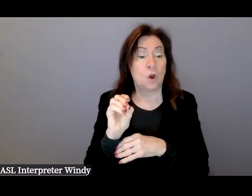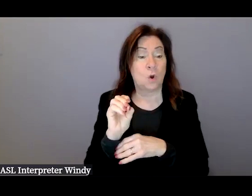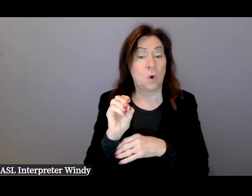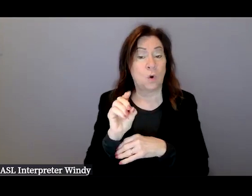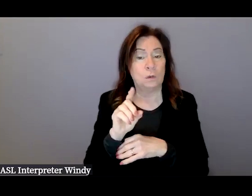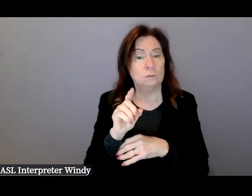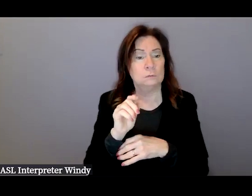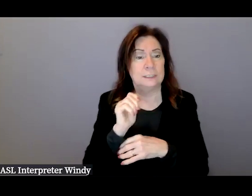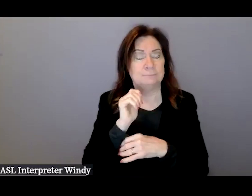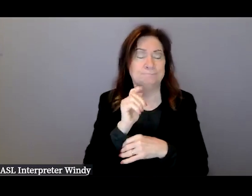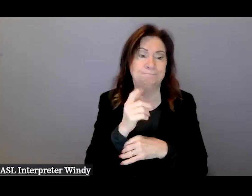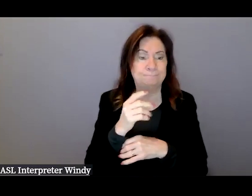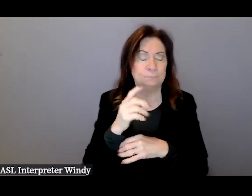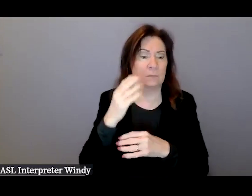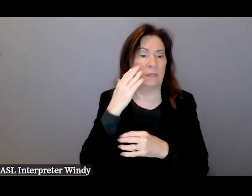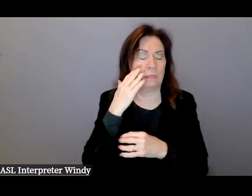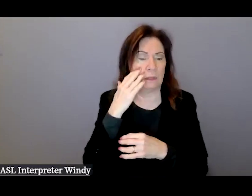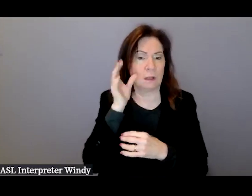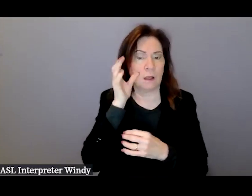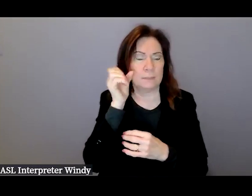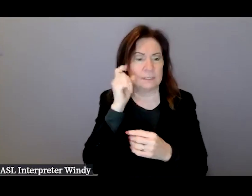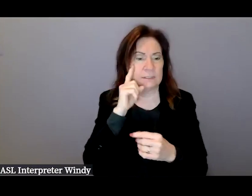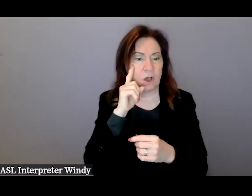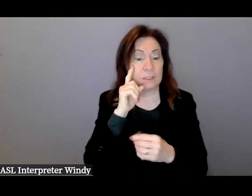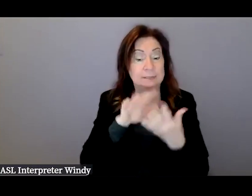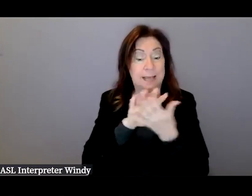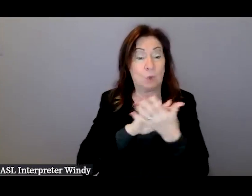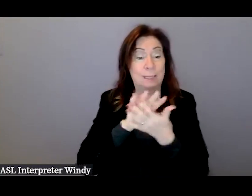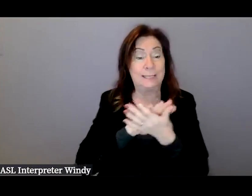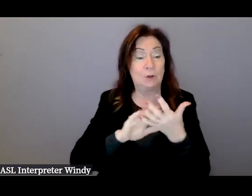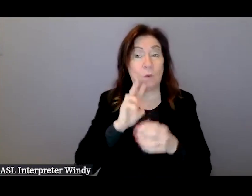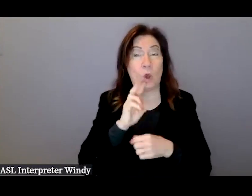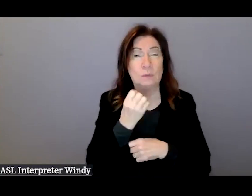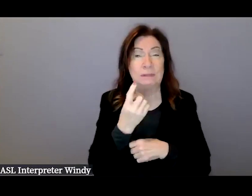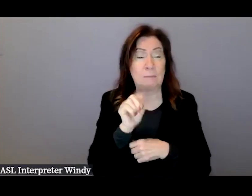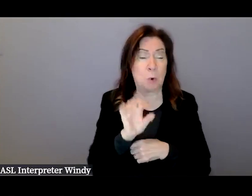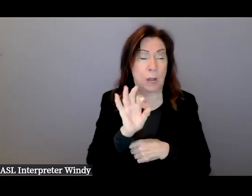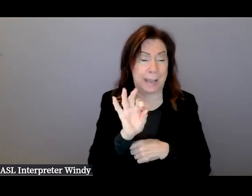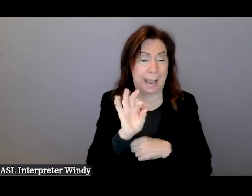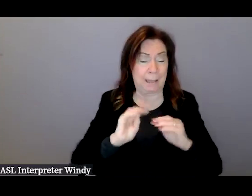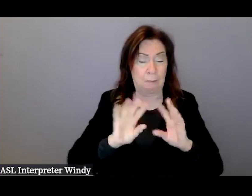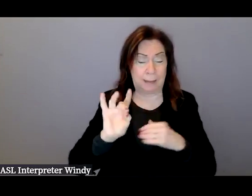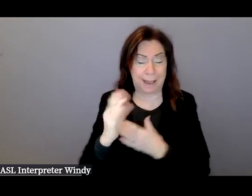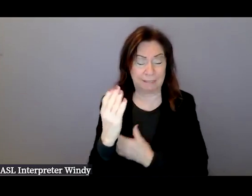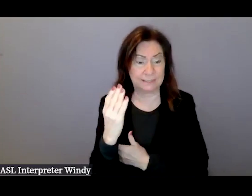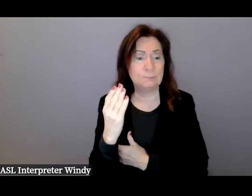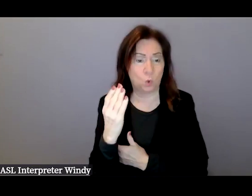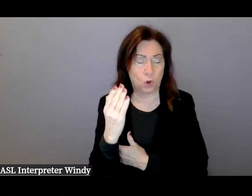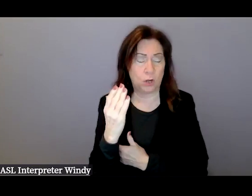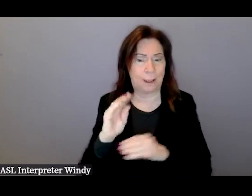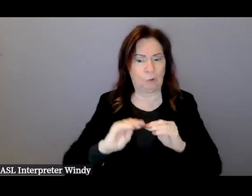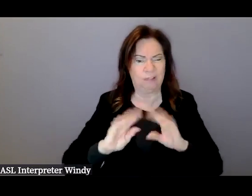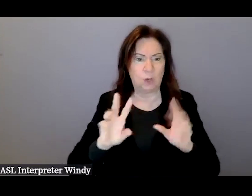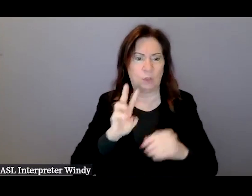takeaway of this, we think, is turbidity was 11.9 at 8 o'clock this morning.